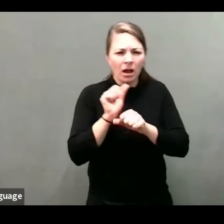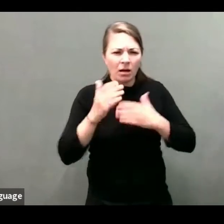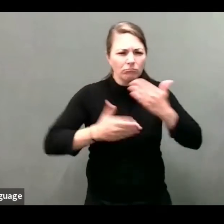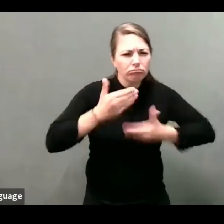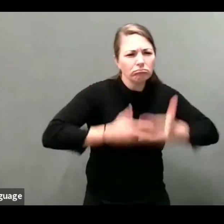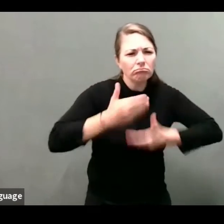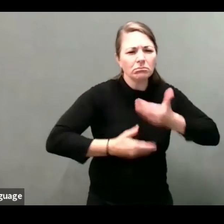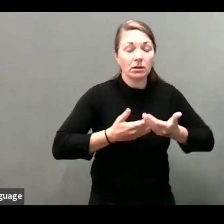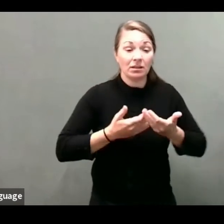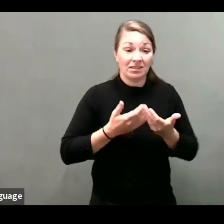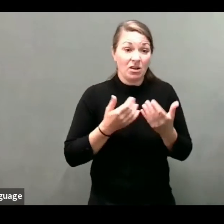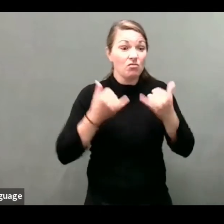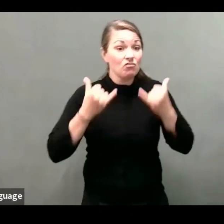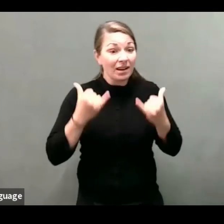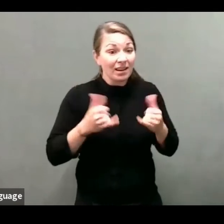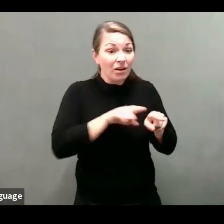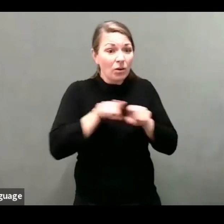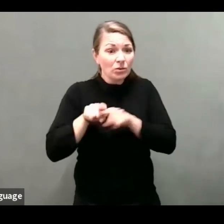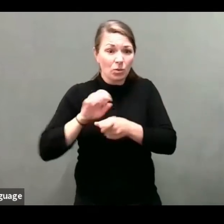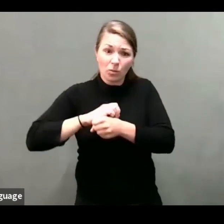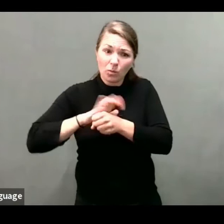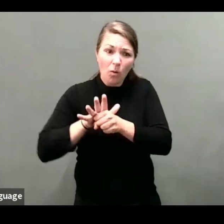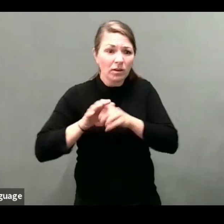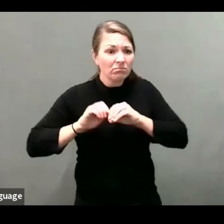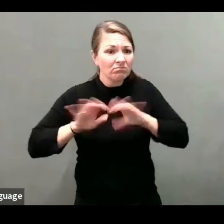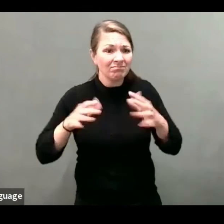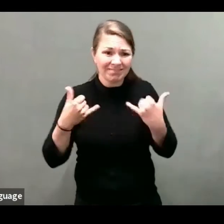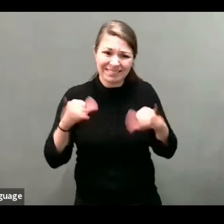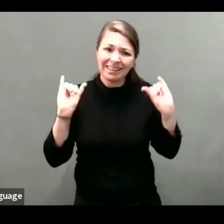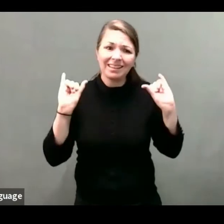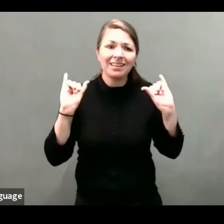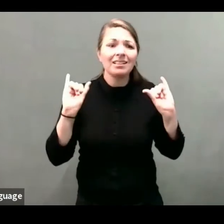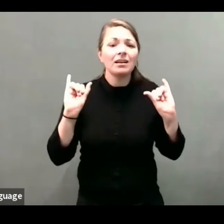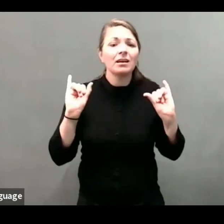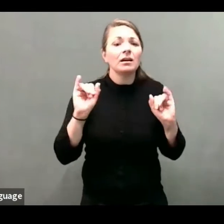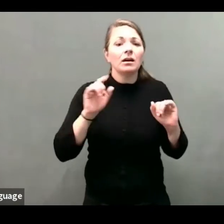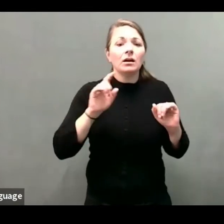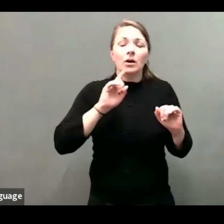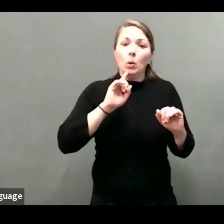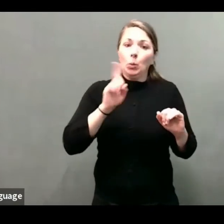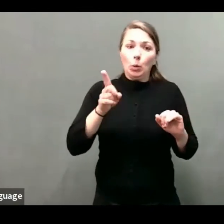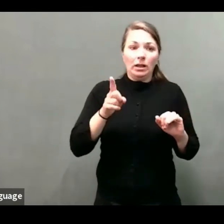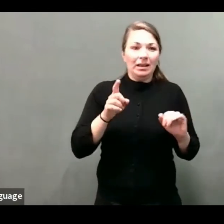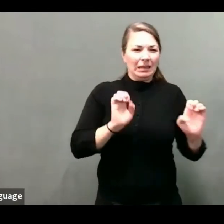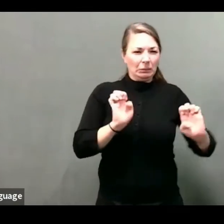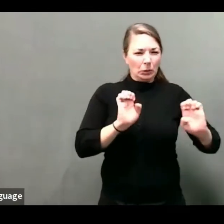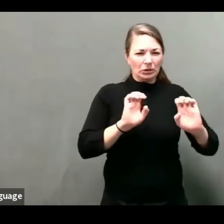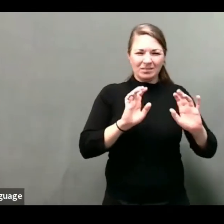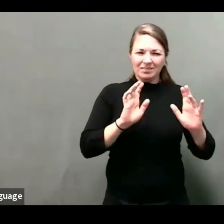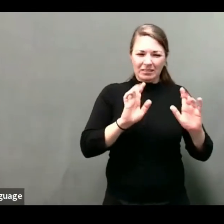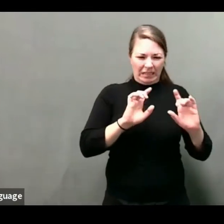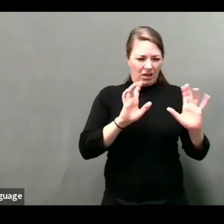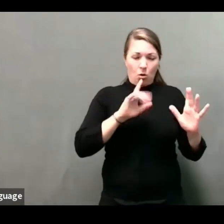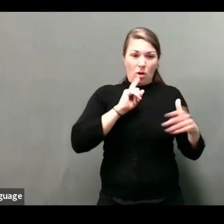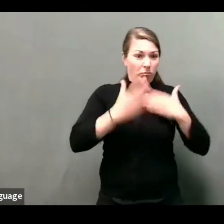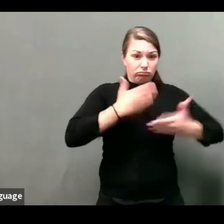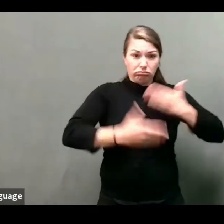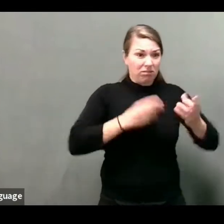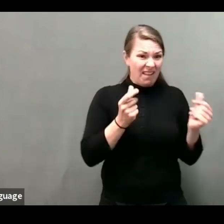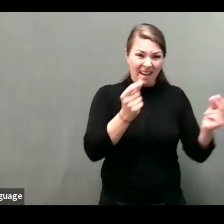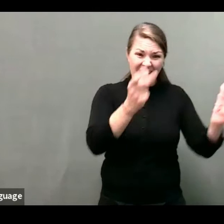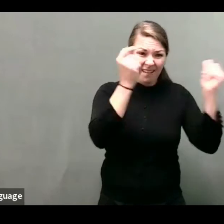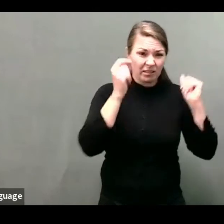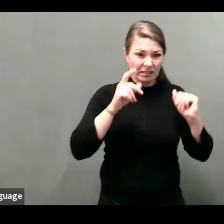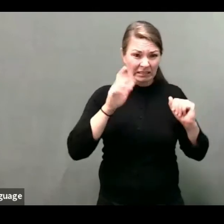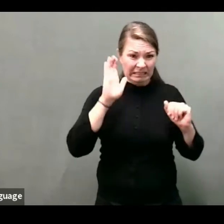we're, still dealing with the pandemic. And so it's just a very fast-paced atmosphere, and it can seem very chaotic